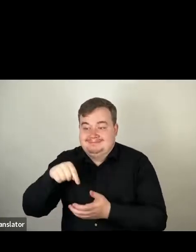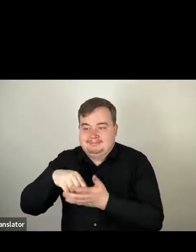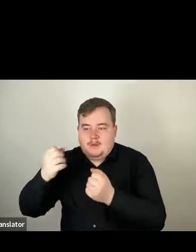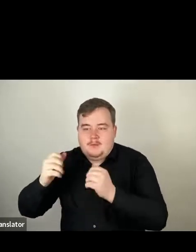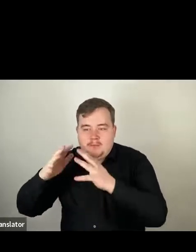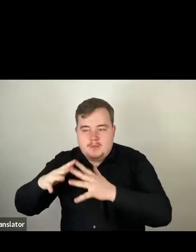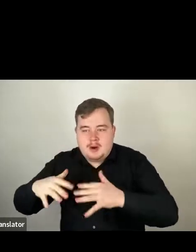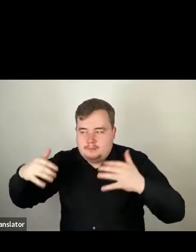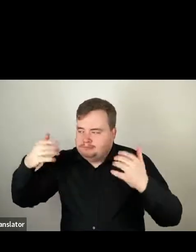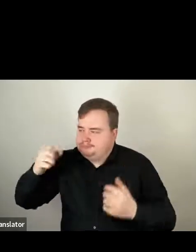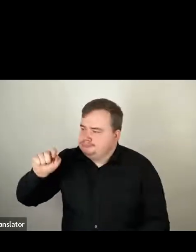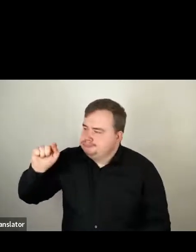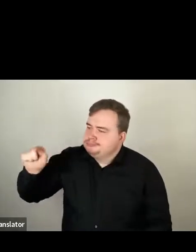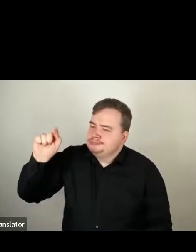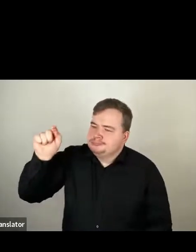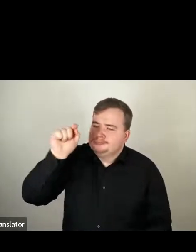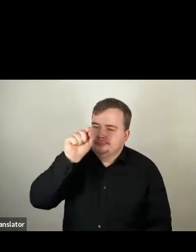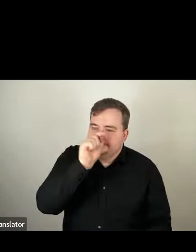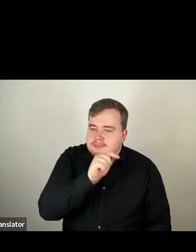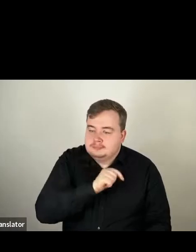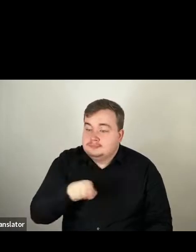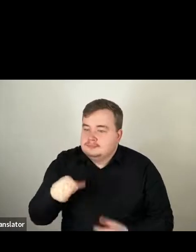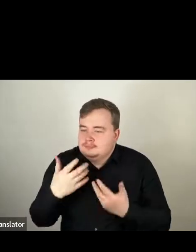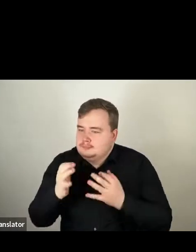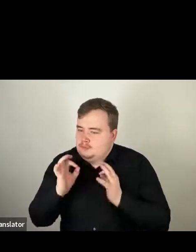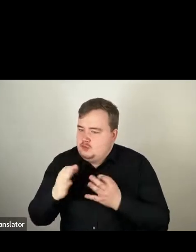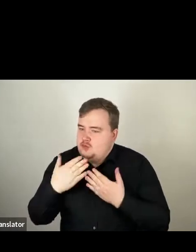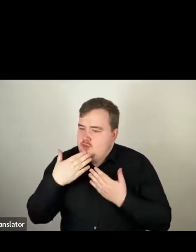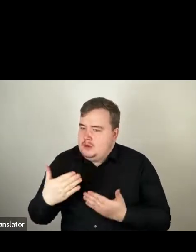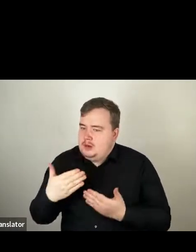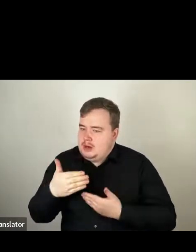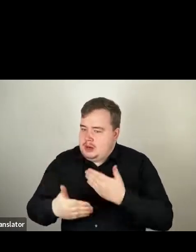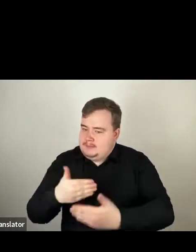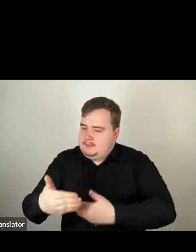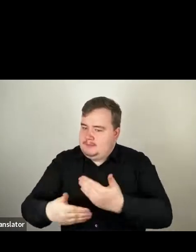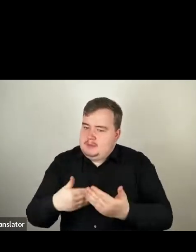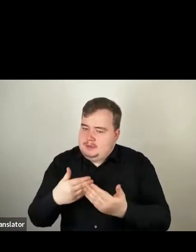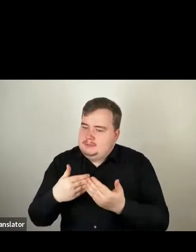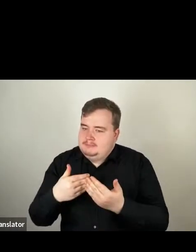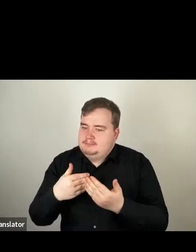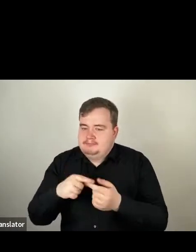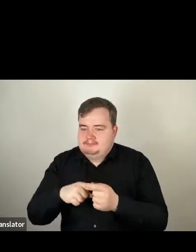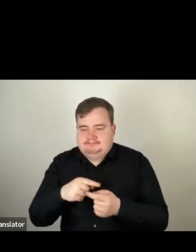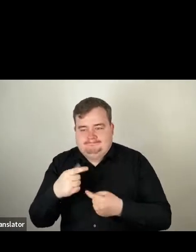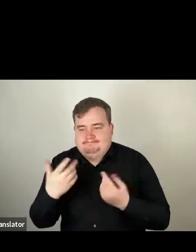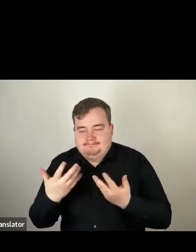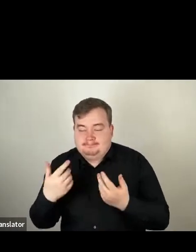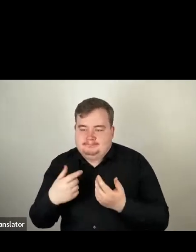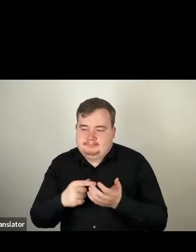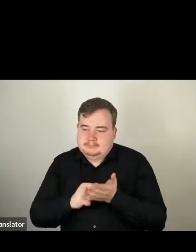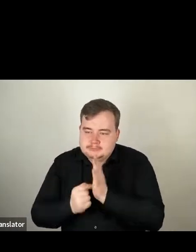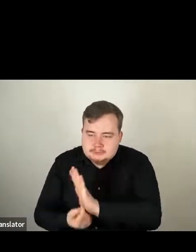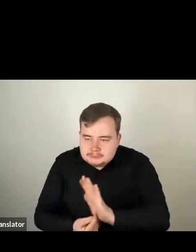many good practices and lessons learned on the gender sensitivity, which is